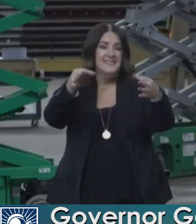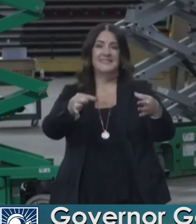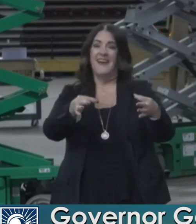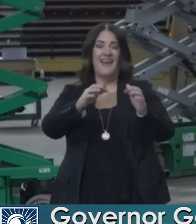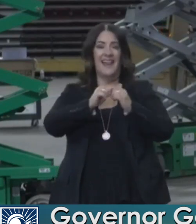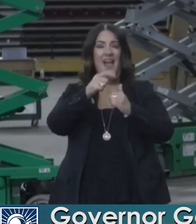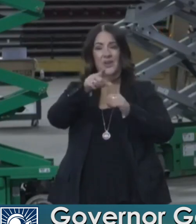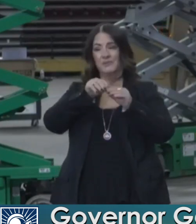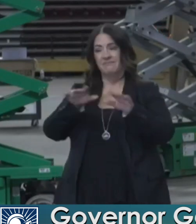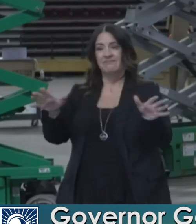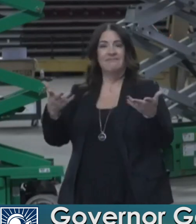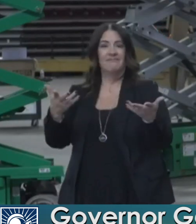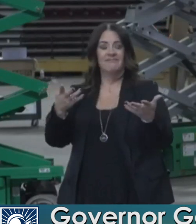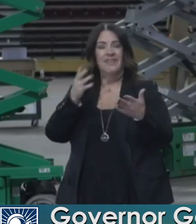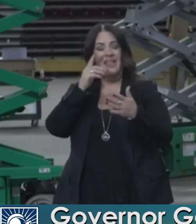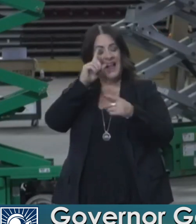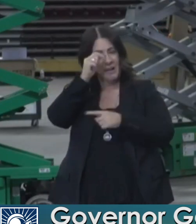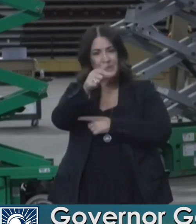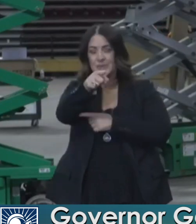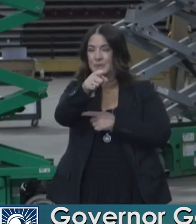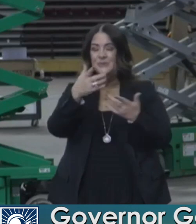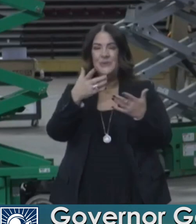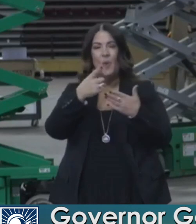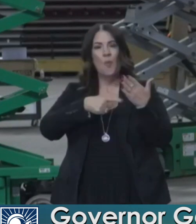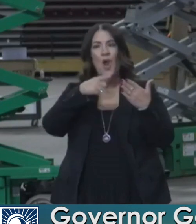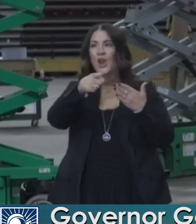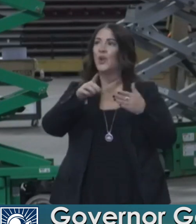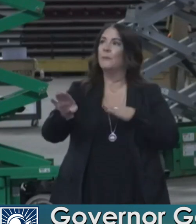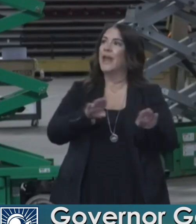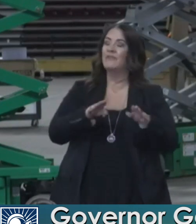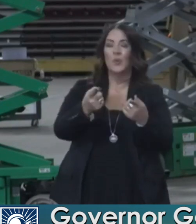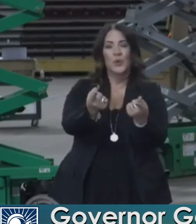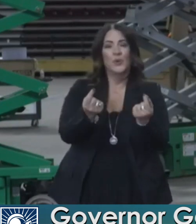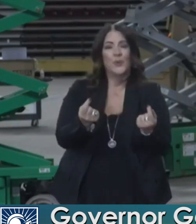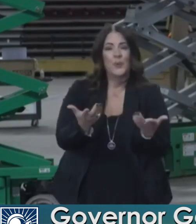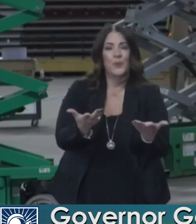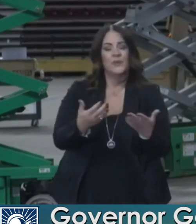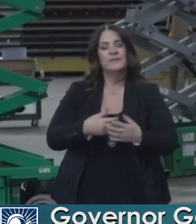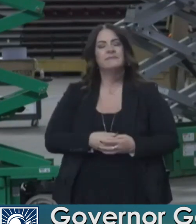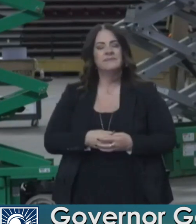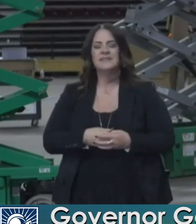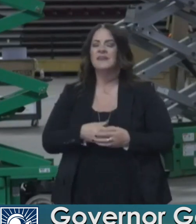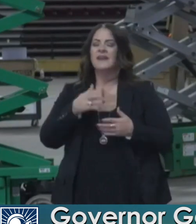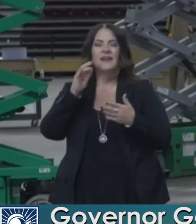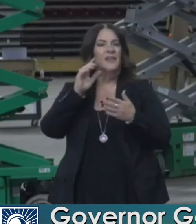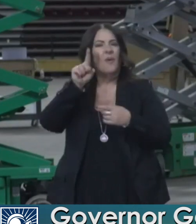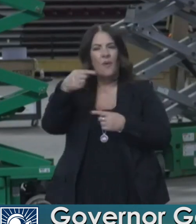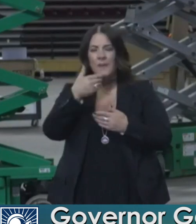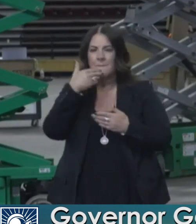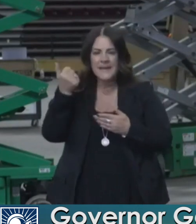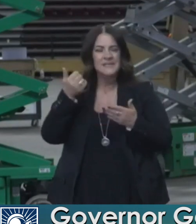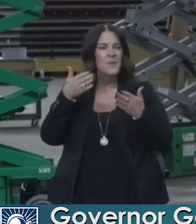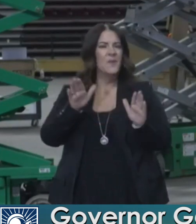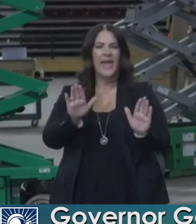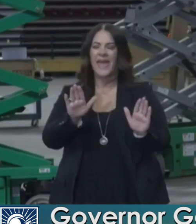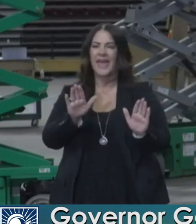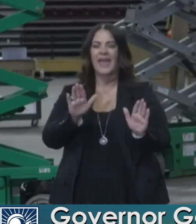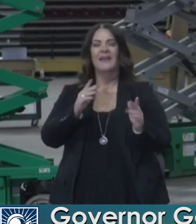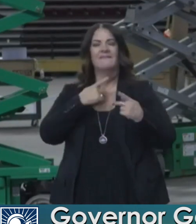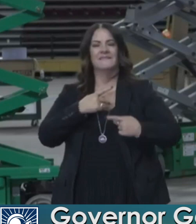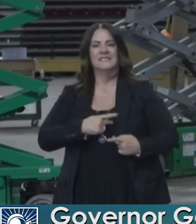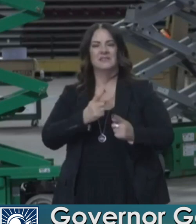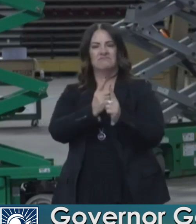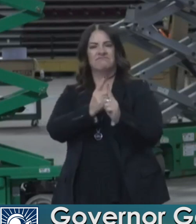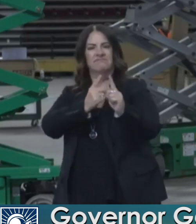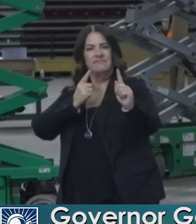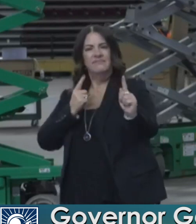be reminded that that individual decision making must maintain a strong regime of physical